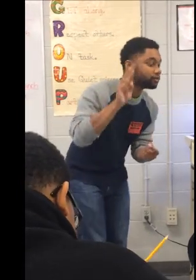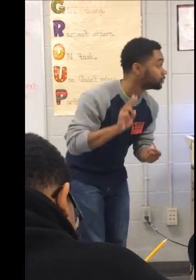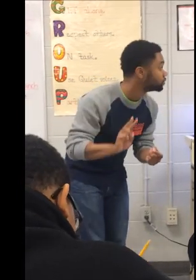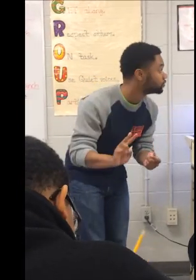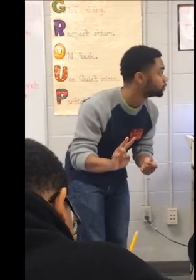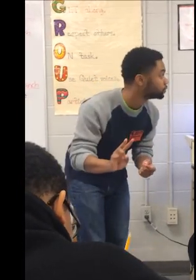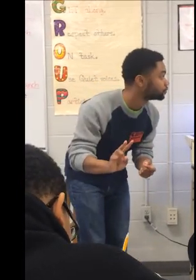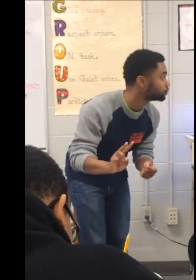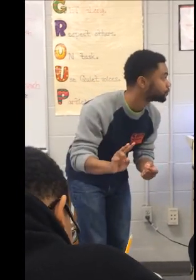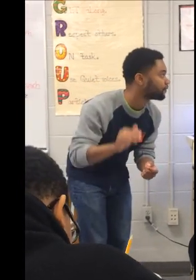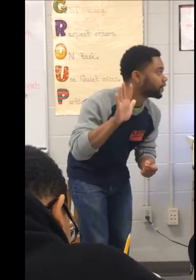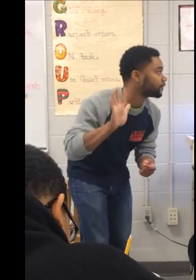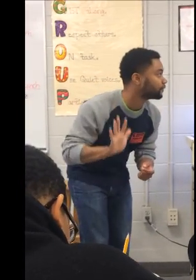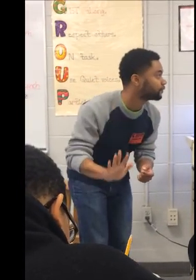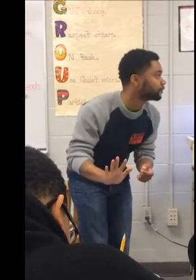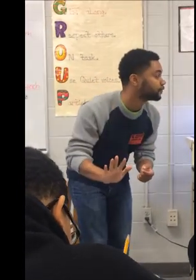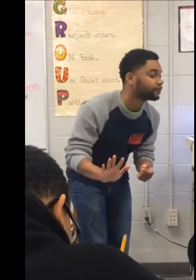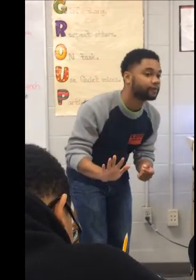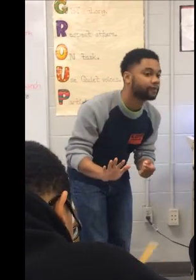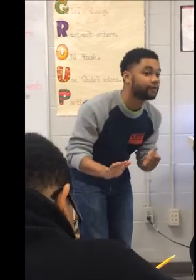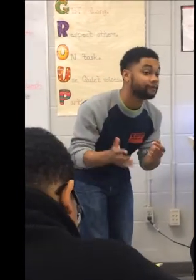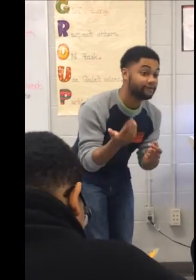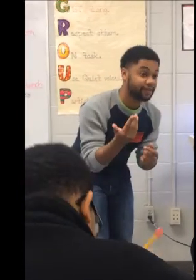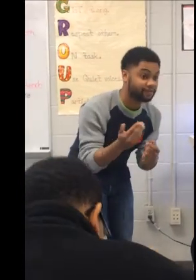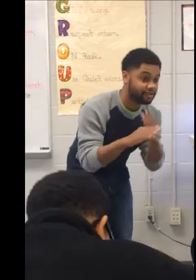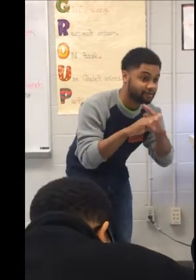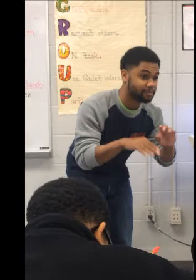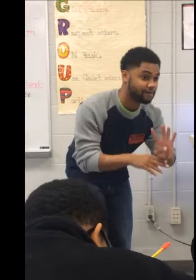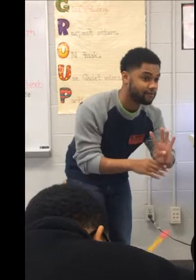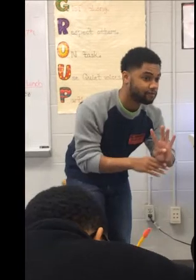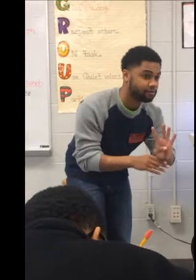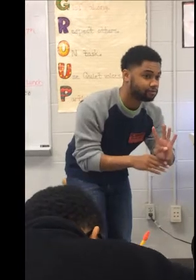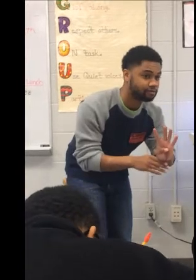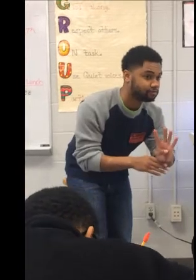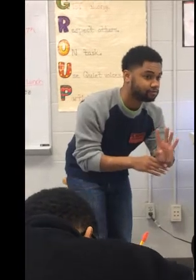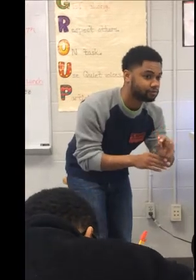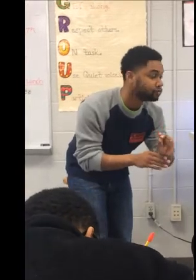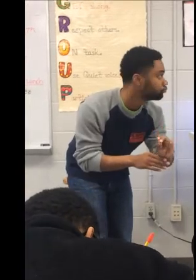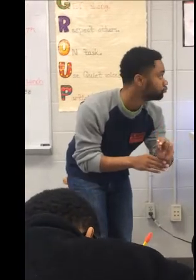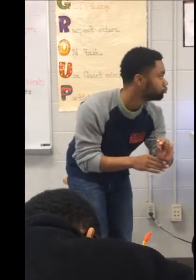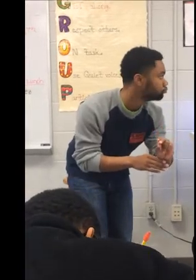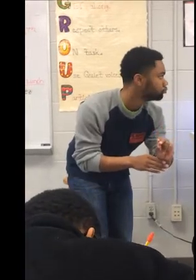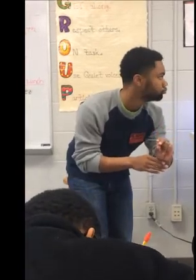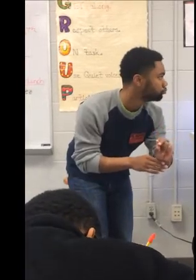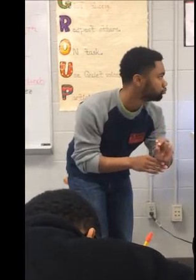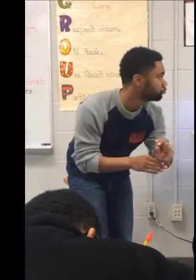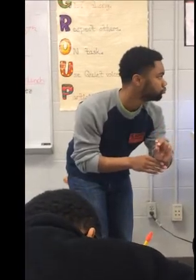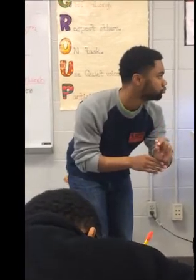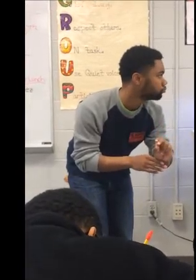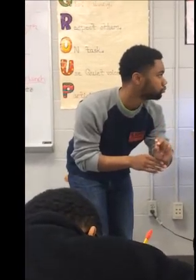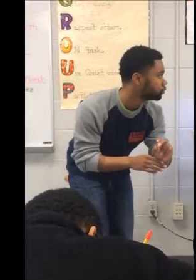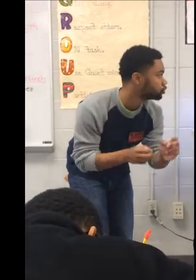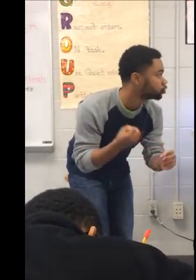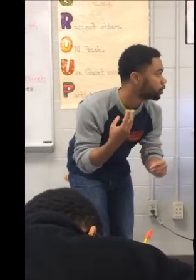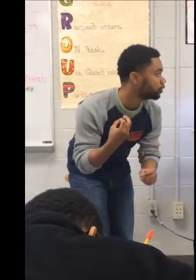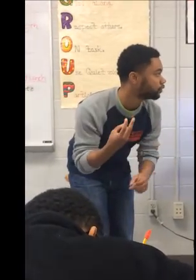Is 15 divisible by 4? Yes. How many times? 3. Which is 12.